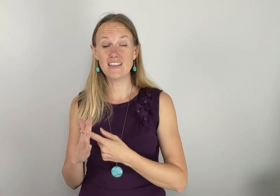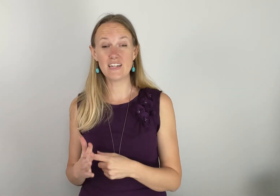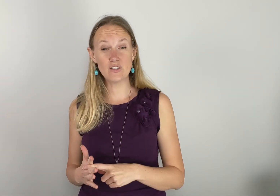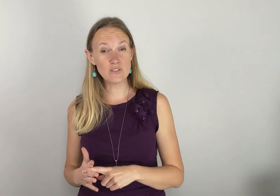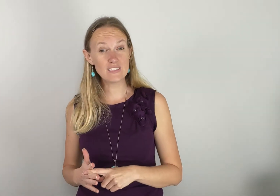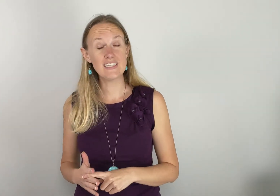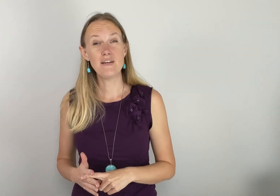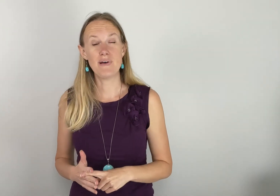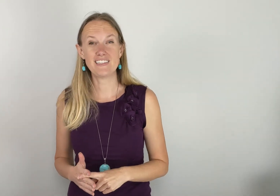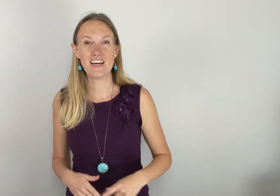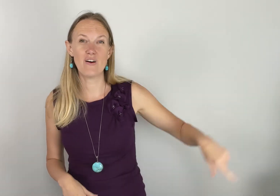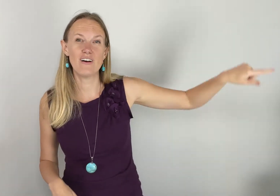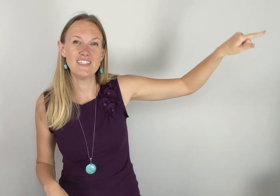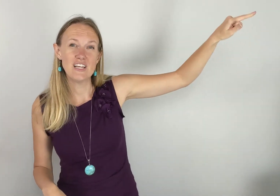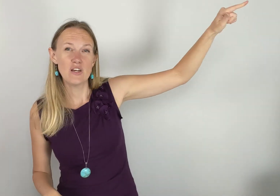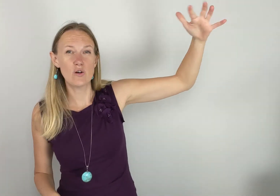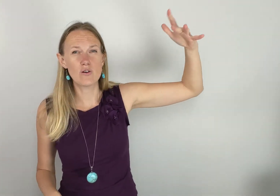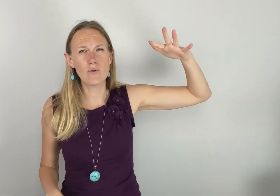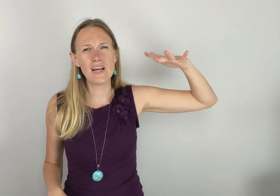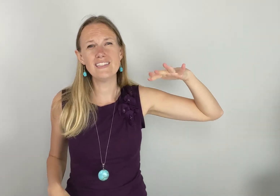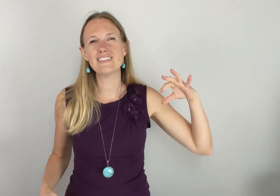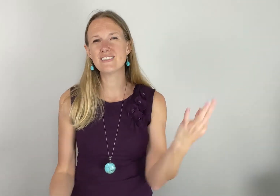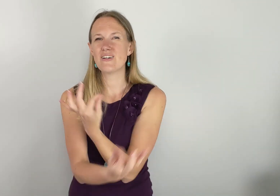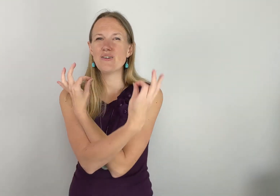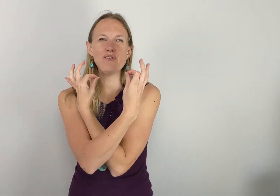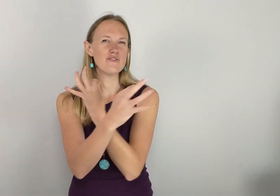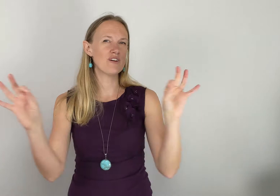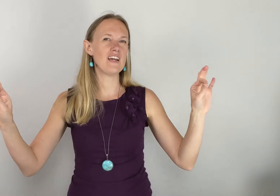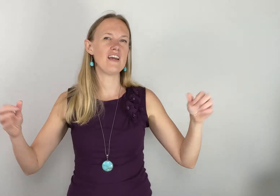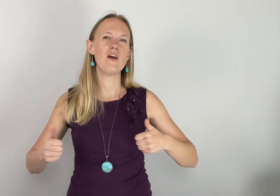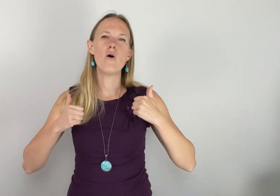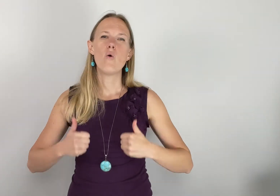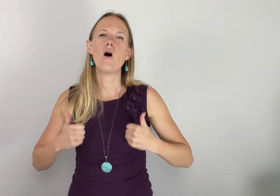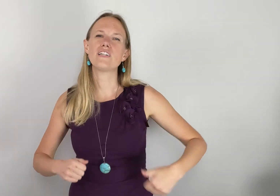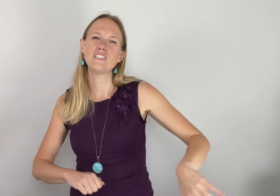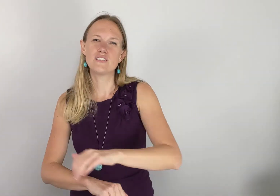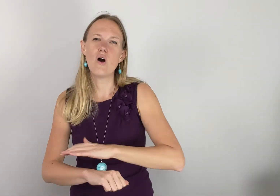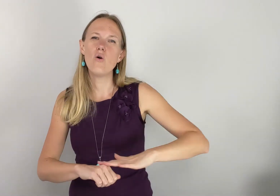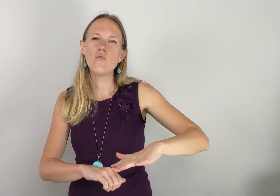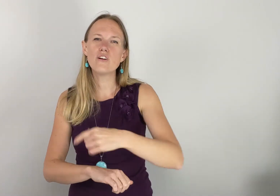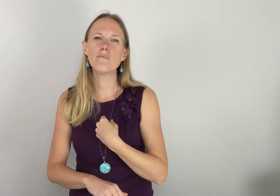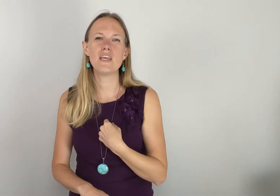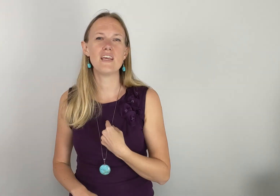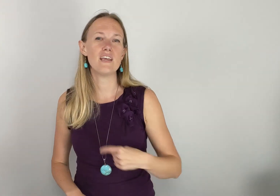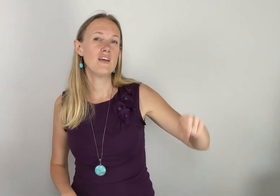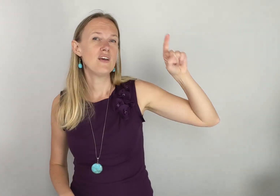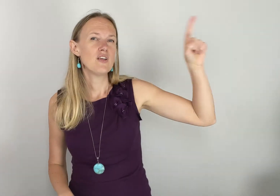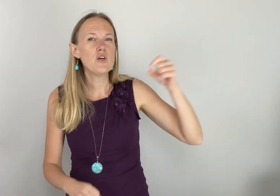then it goes back to that chorus. Your grace so free washes over me. You